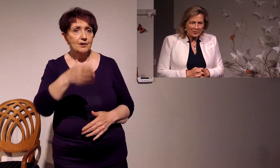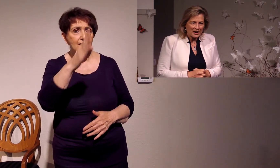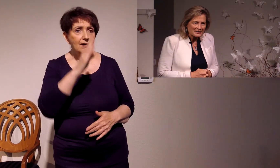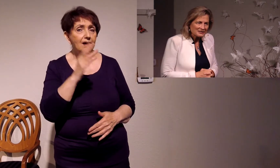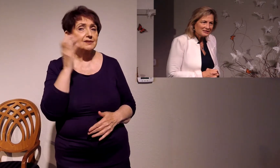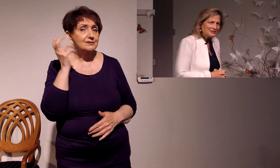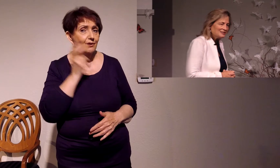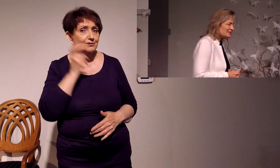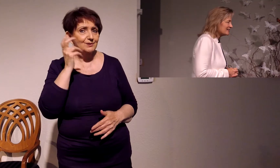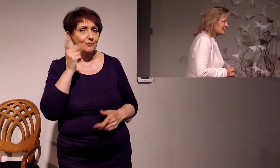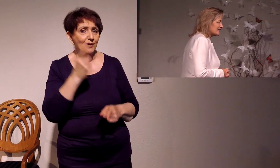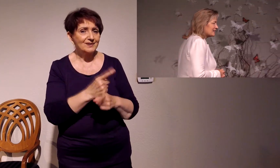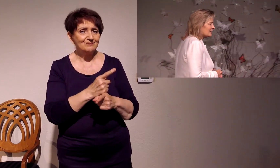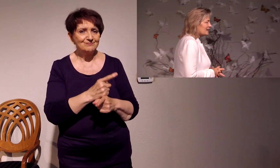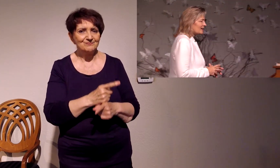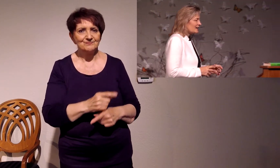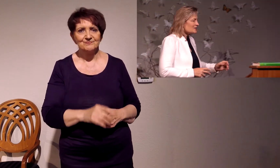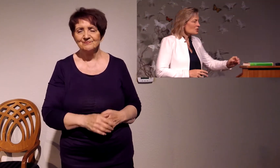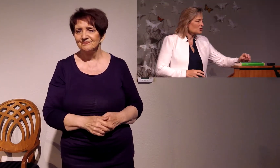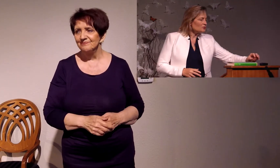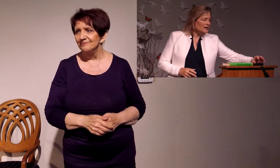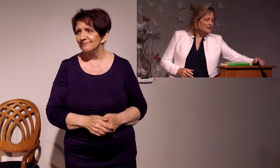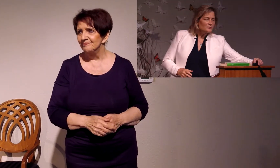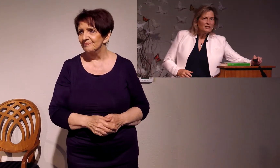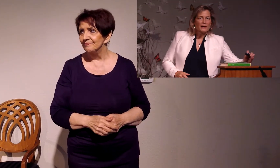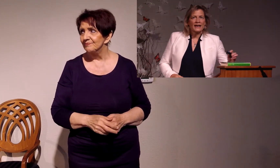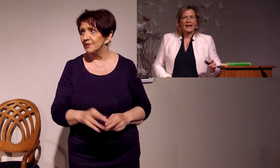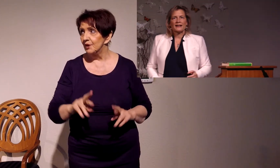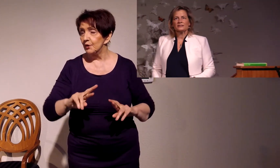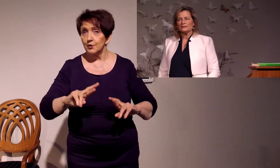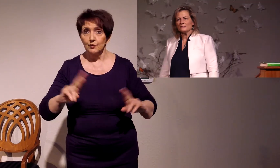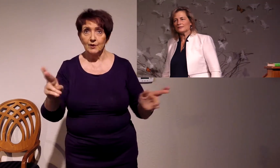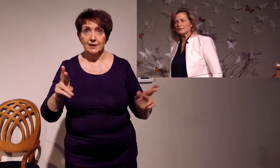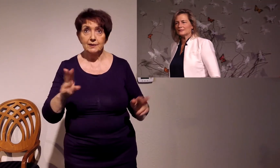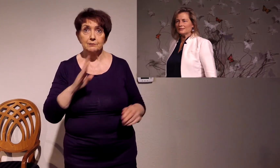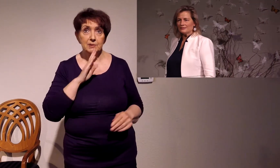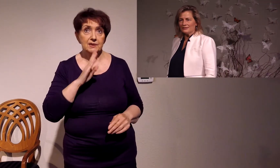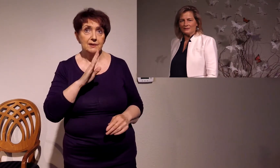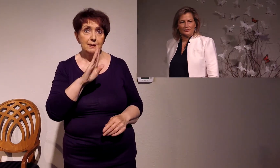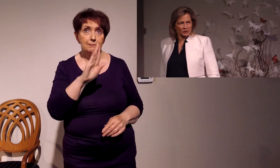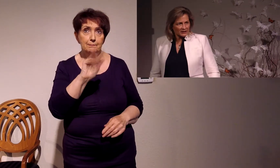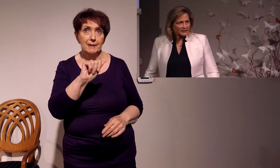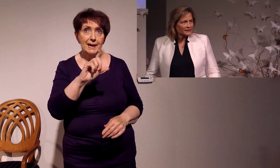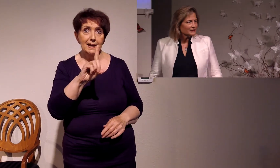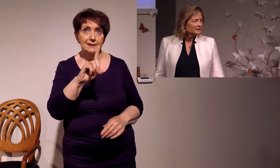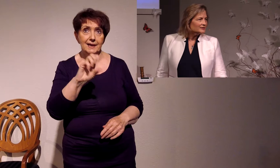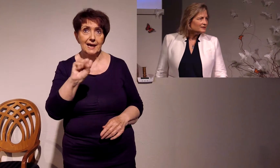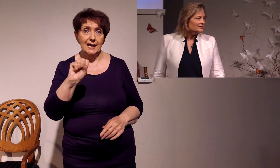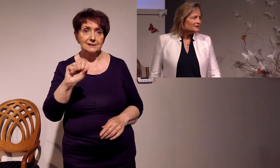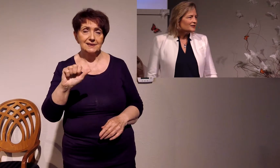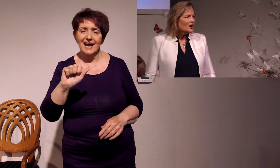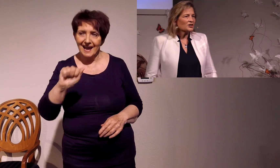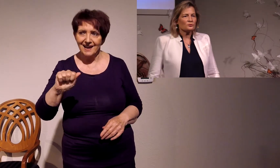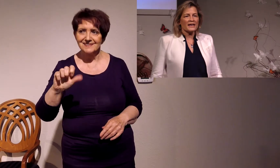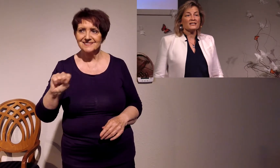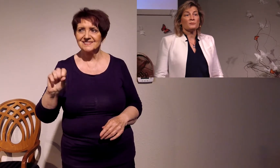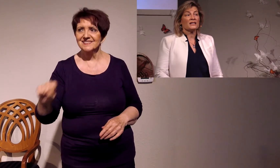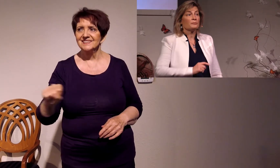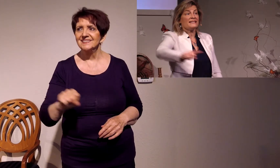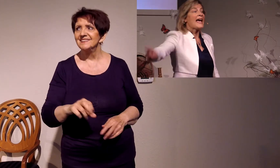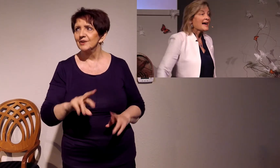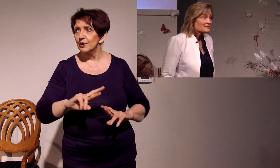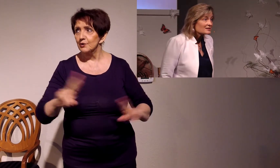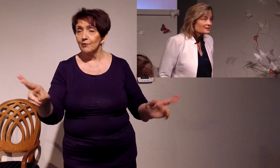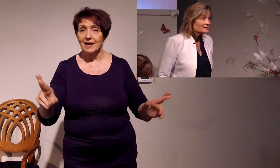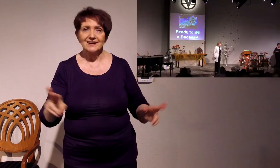awesome, right? So are you ready to be a badass? Yes. Really? Yes. Are you ready to be